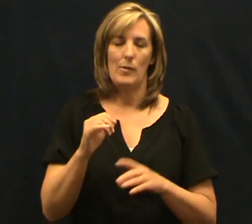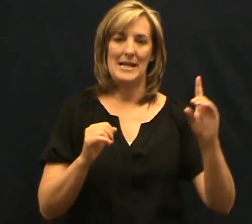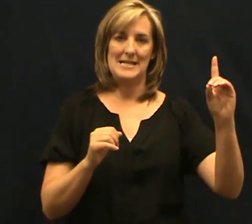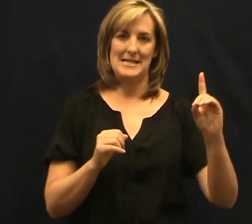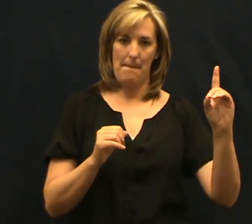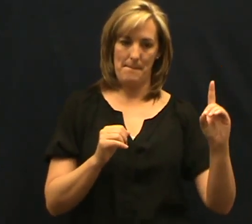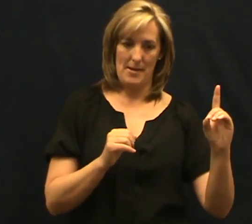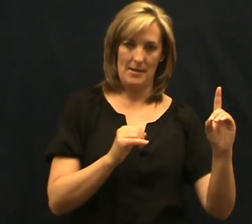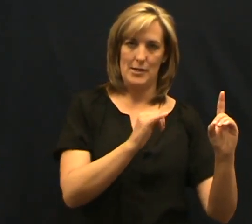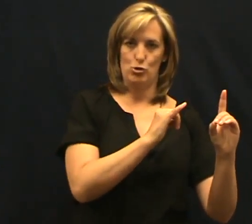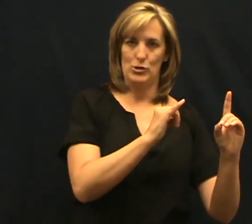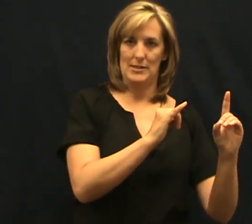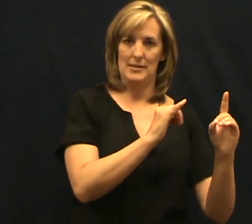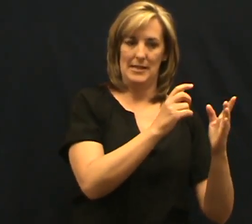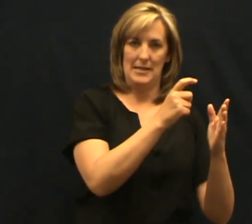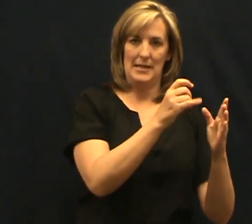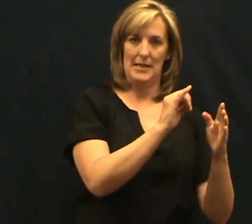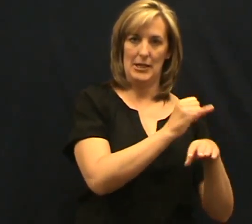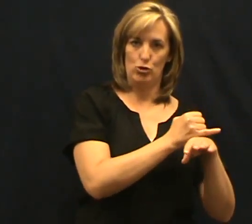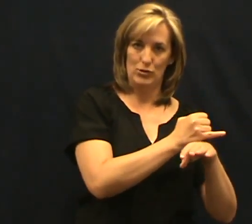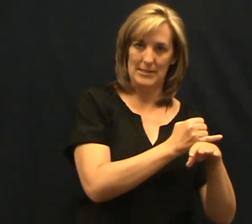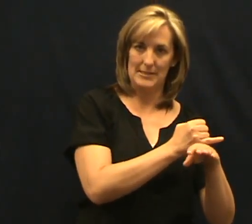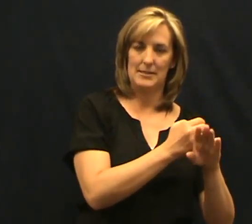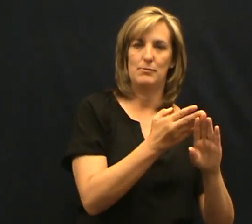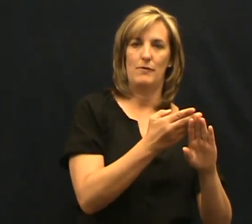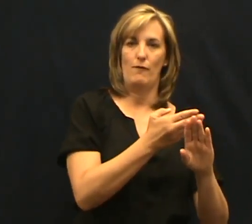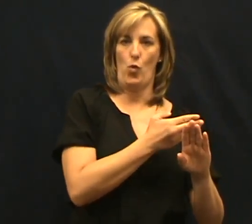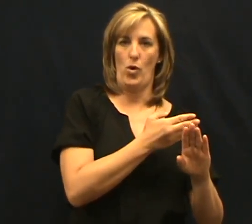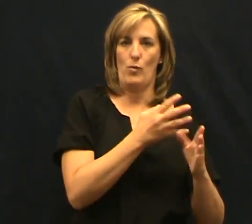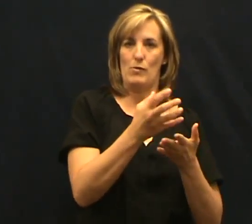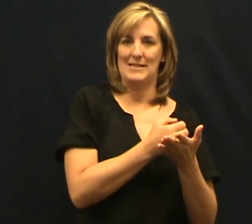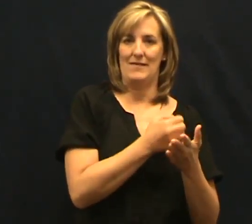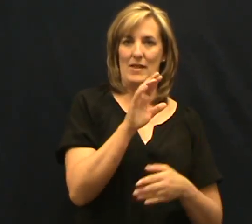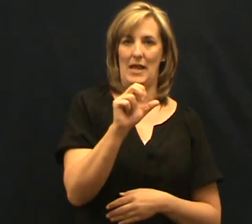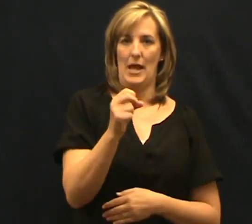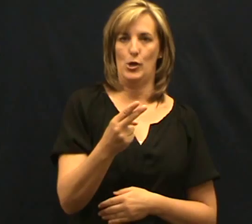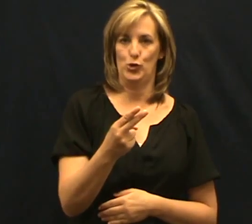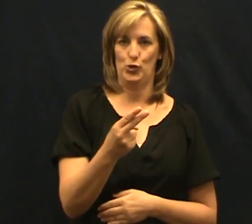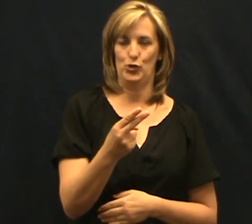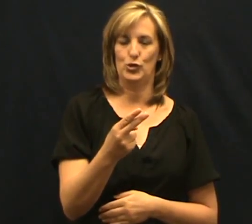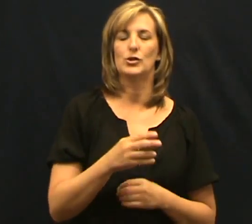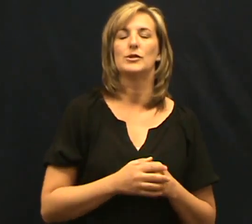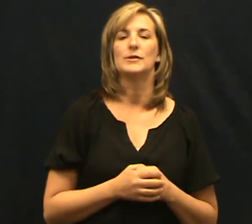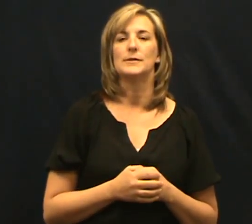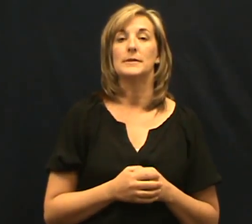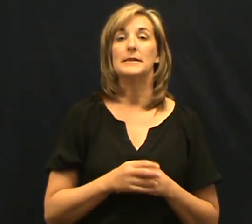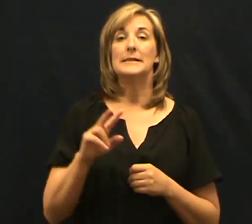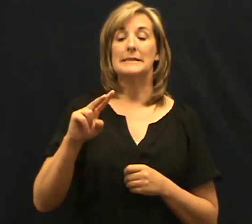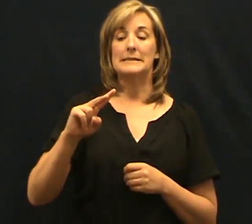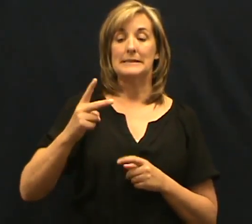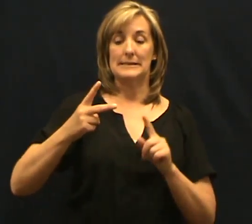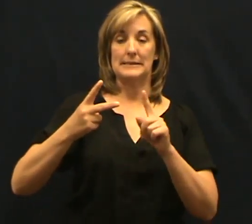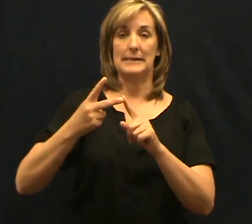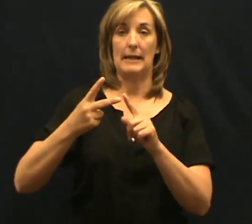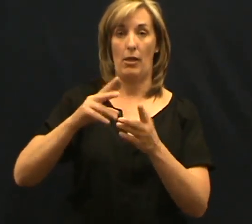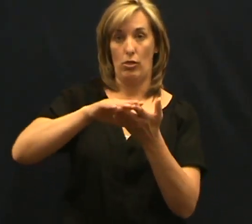revenue if we've earned the interest before we've received the cash. The second learning objective for the chapter